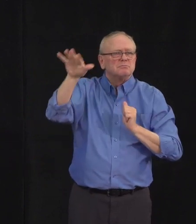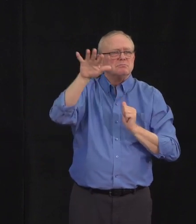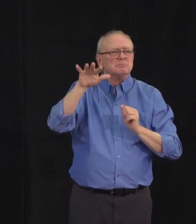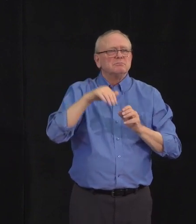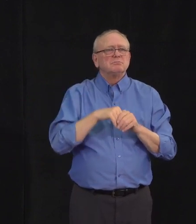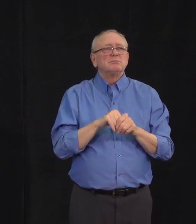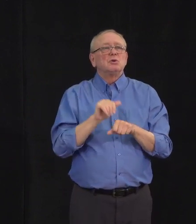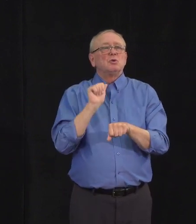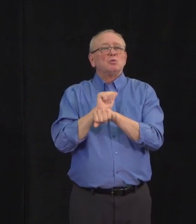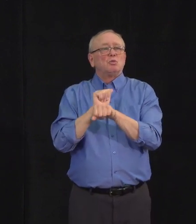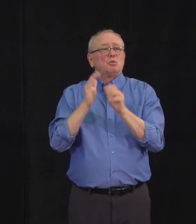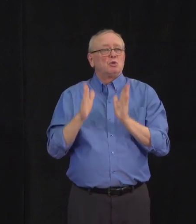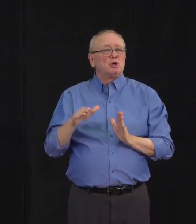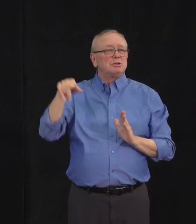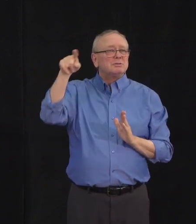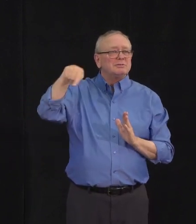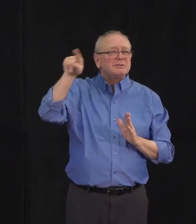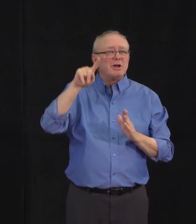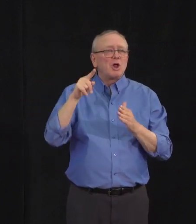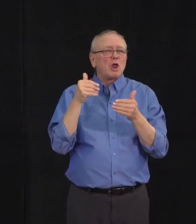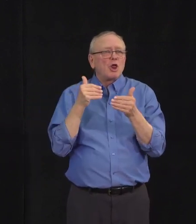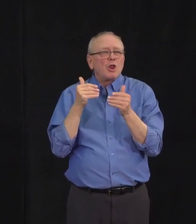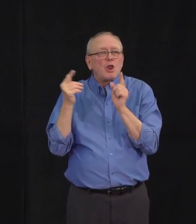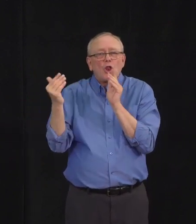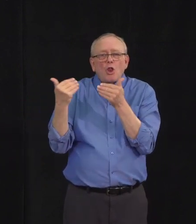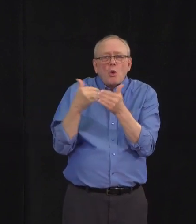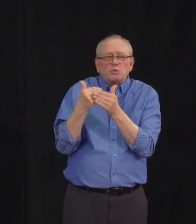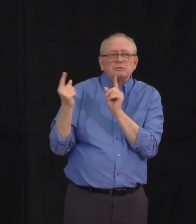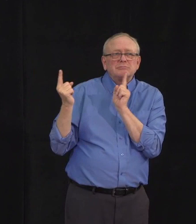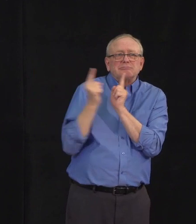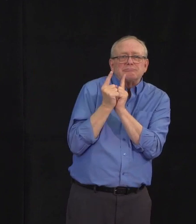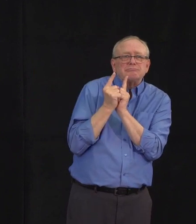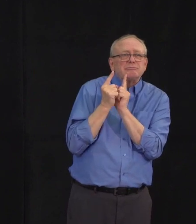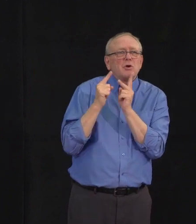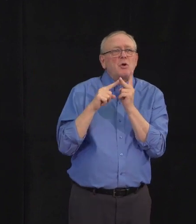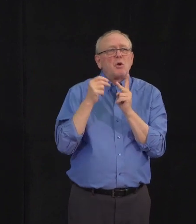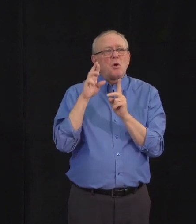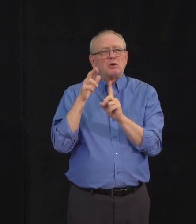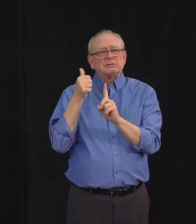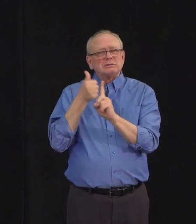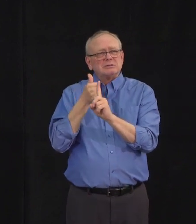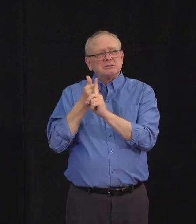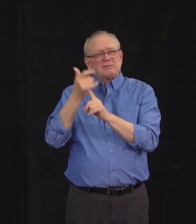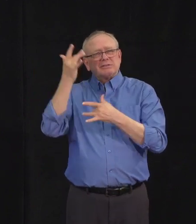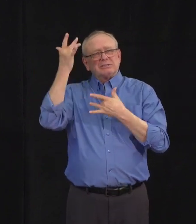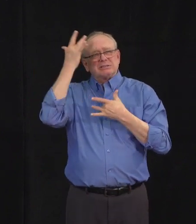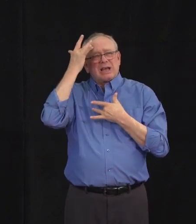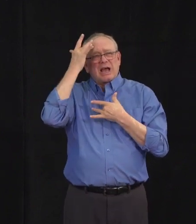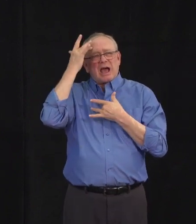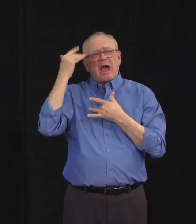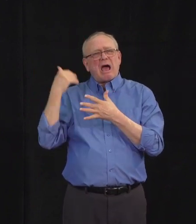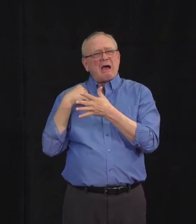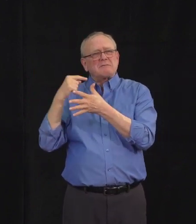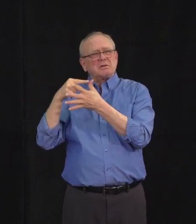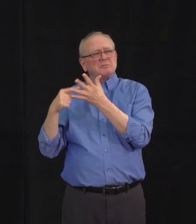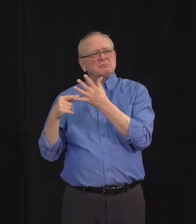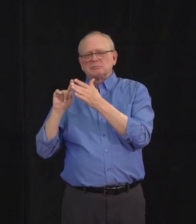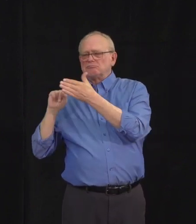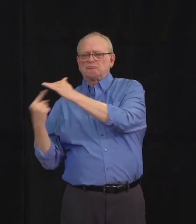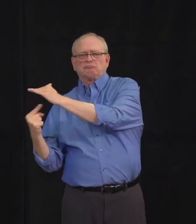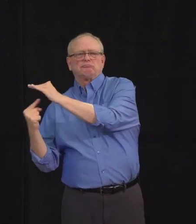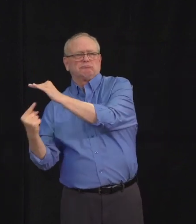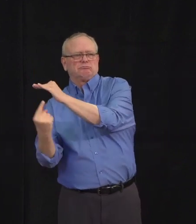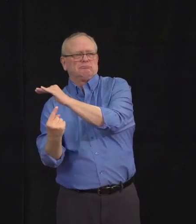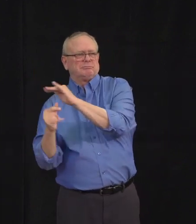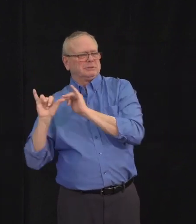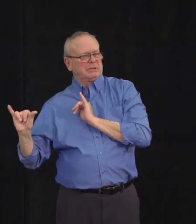or who are cases or symptomatic are not leaving and going elsewhere. They are in isolation or quarantine